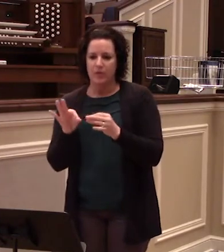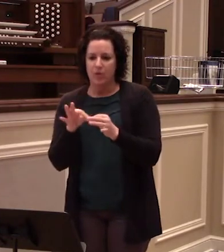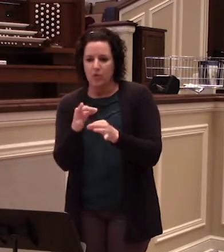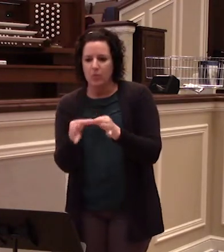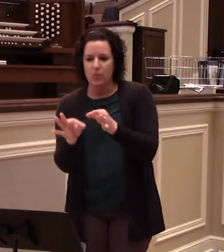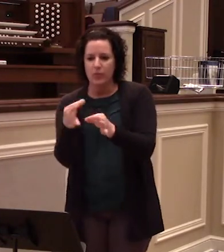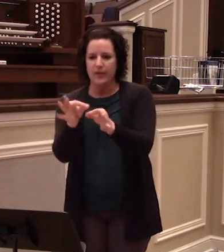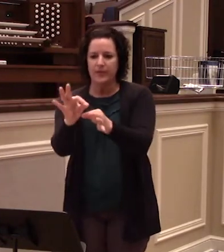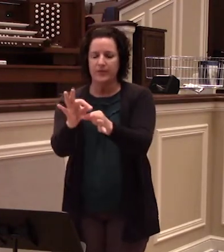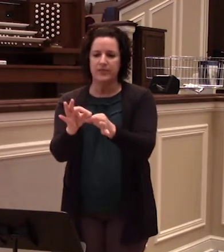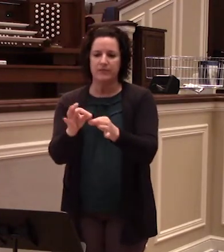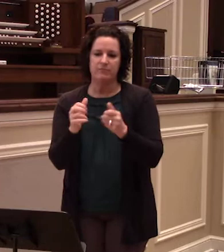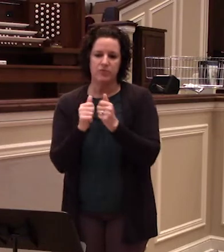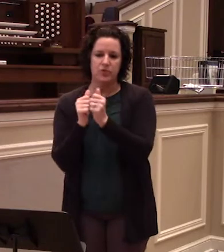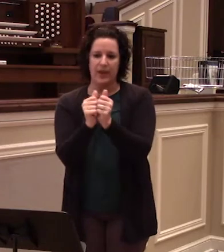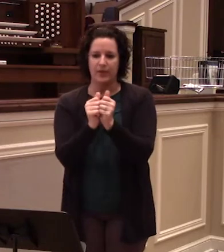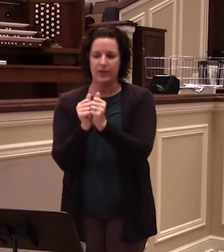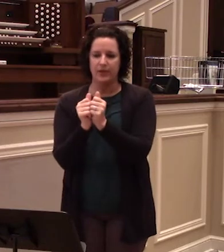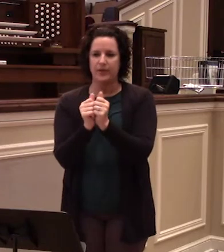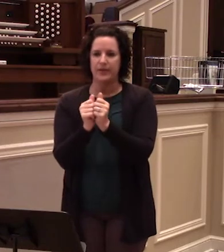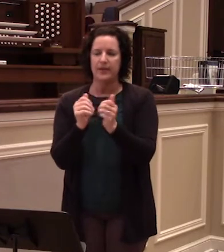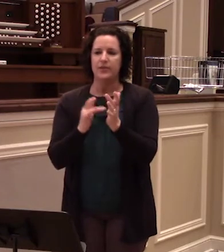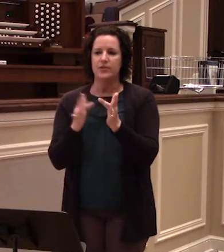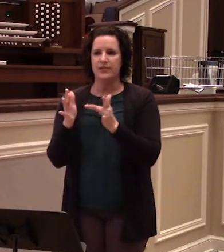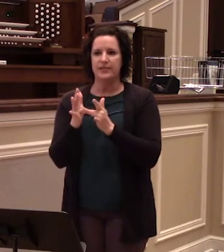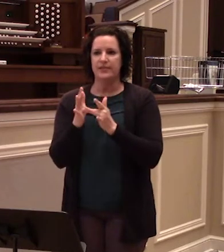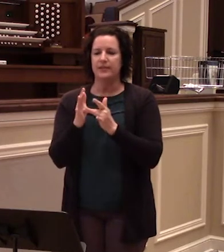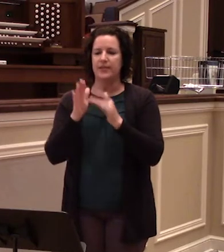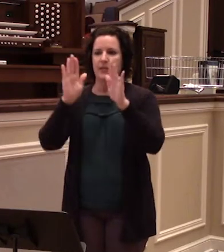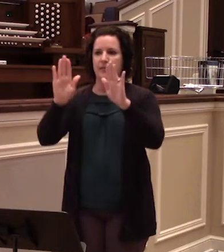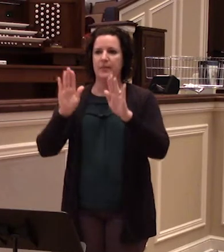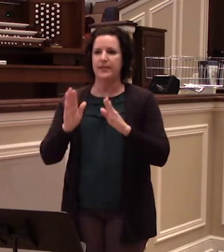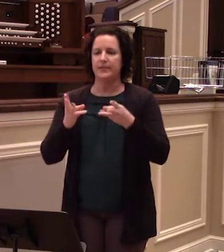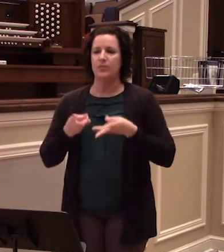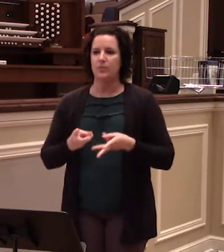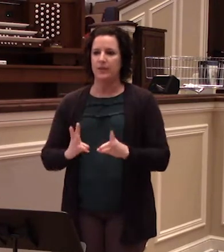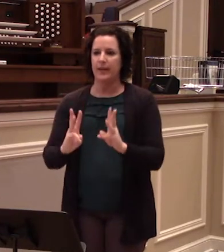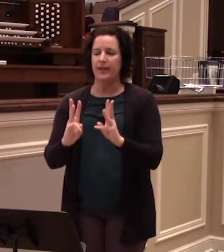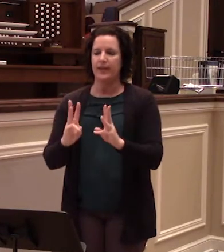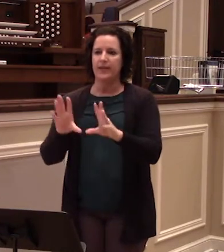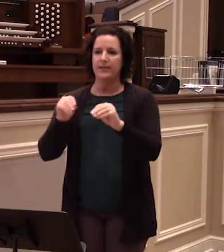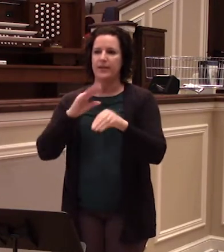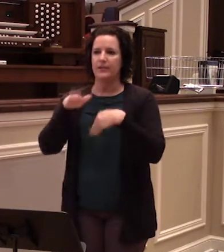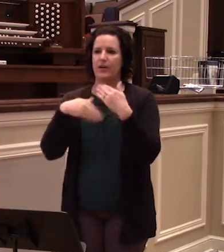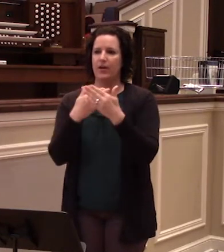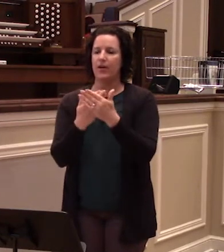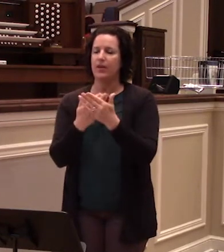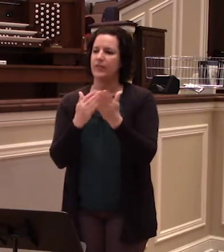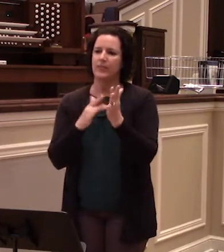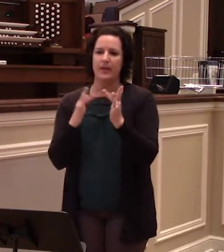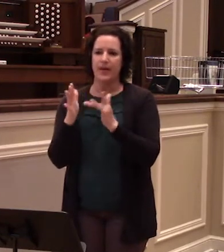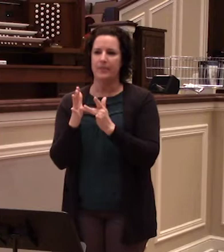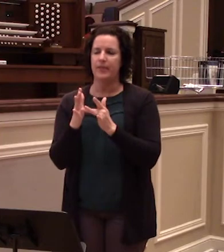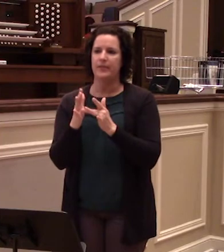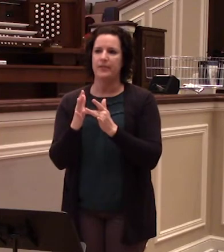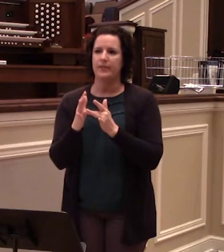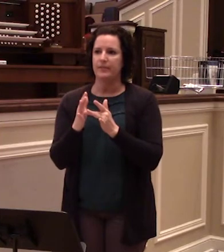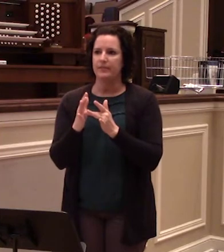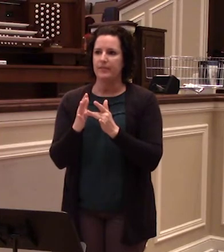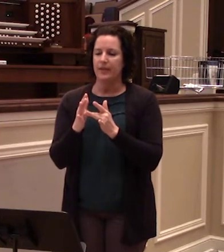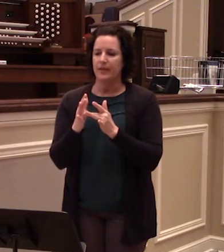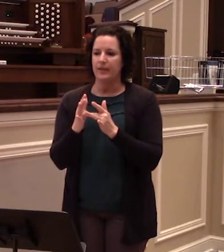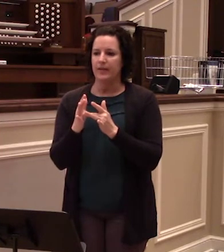tell you, Jesus, in an amazing way, taking suffering servant passages and Daniel passages and Zechariah 9 and